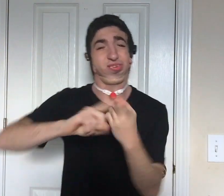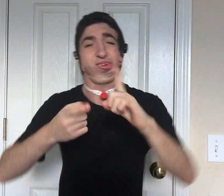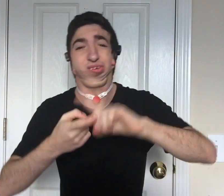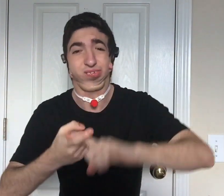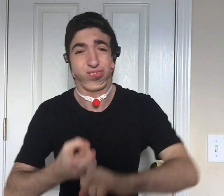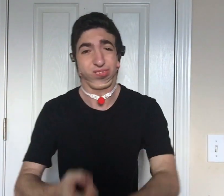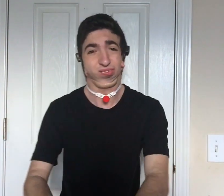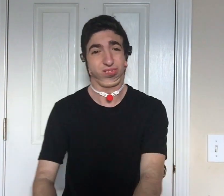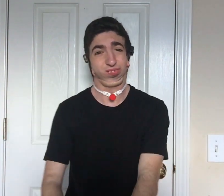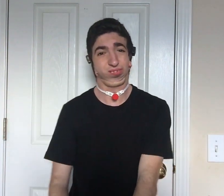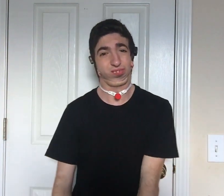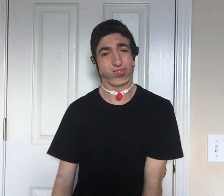friend.